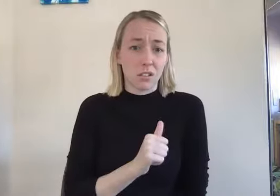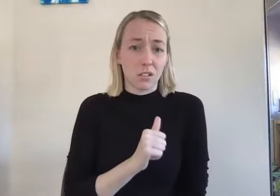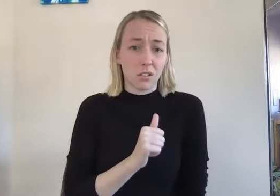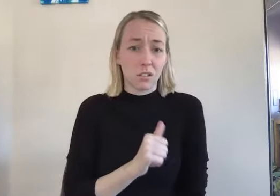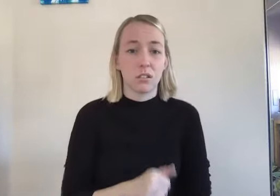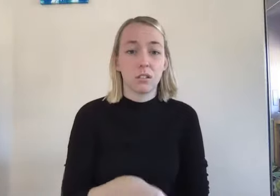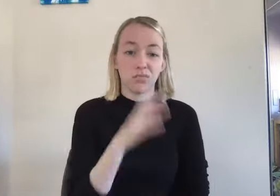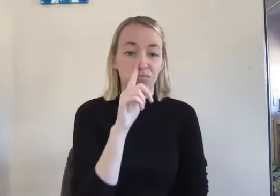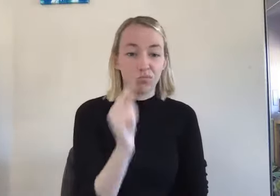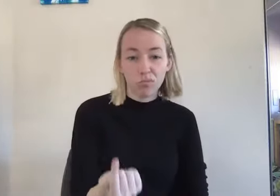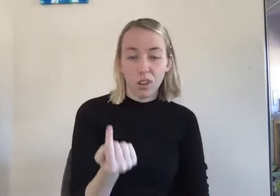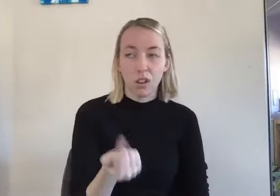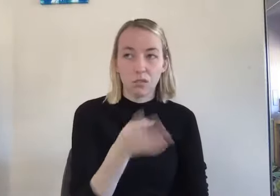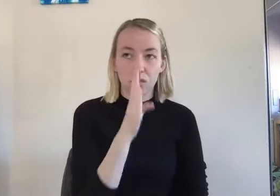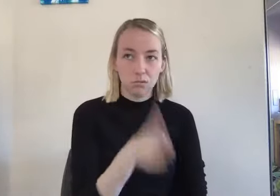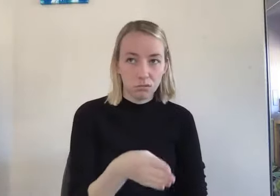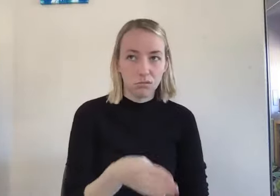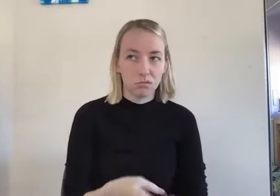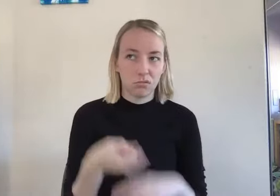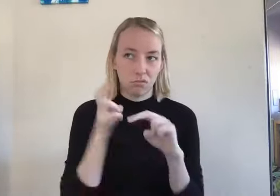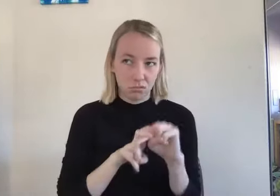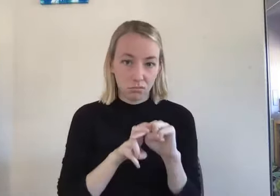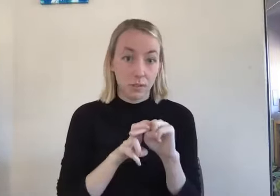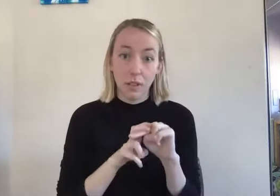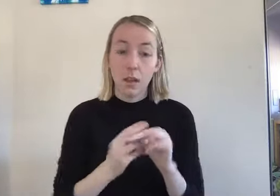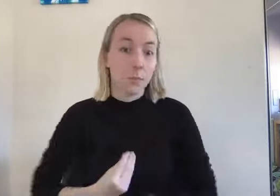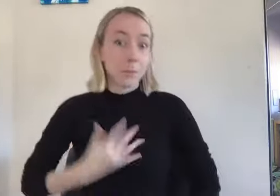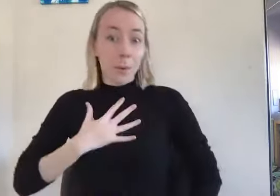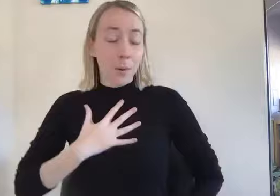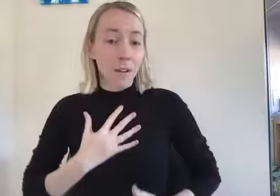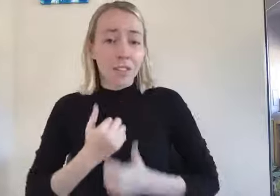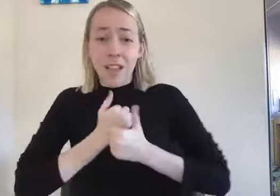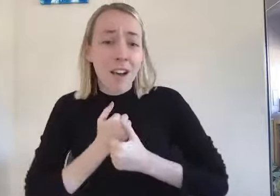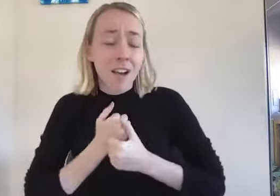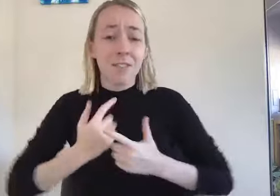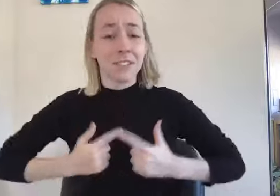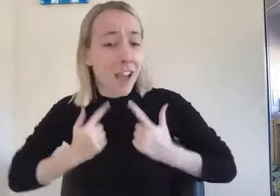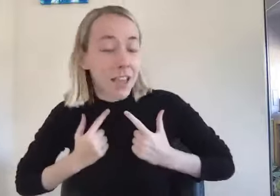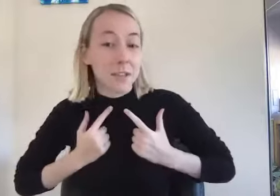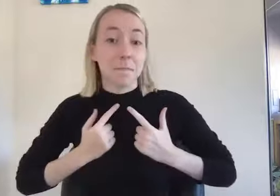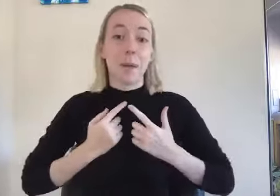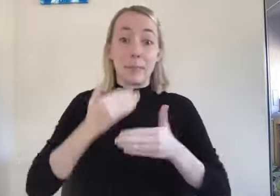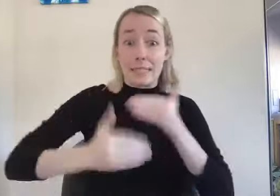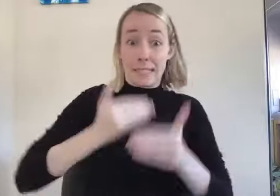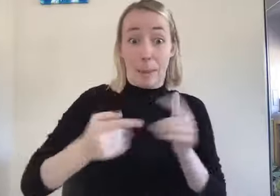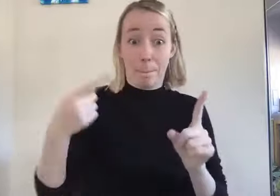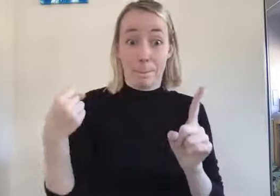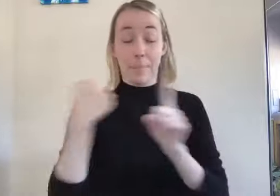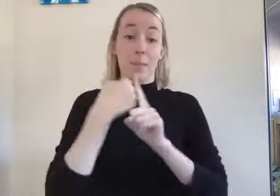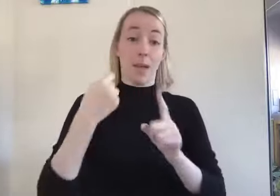mean thumpers like I'd heard, but they were full of love and full of life. But the thing that impacted me the most stepwise was what